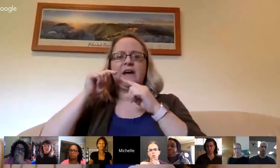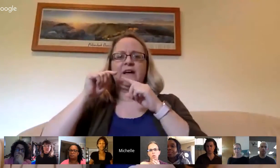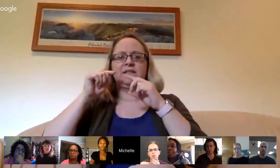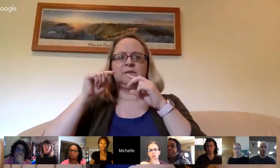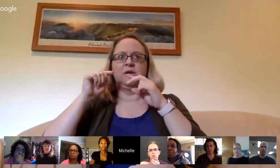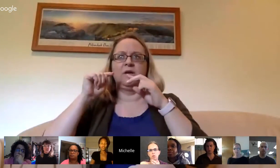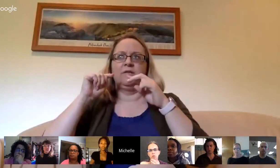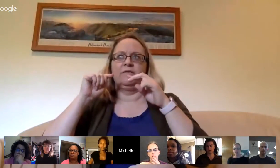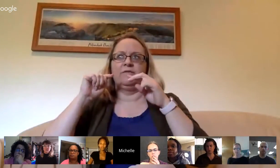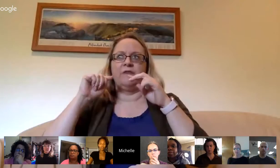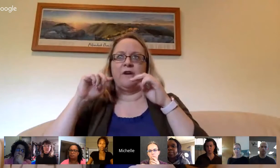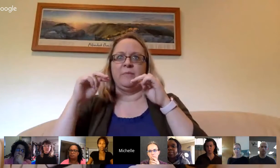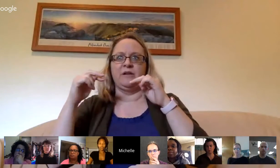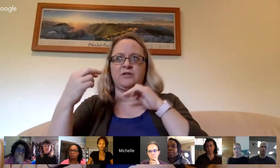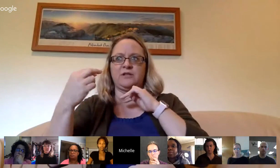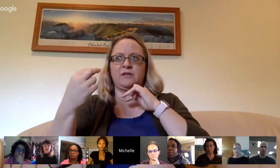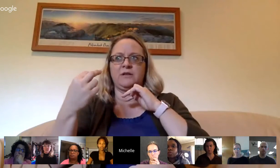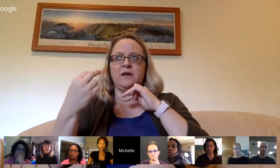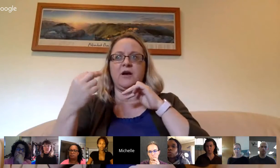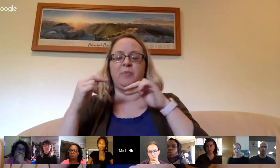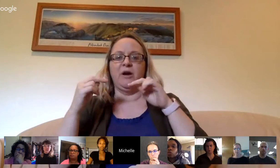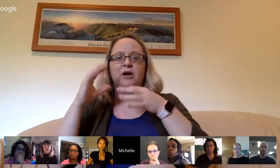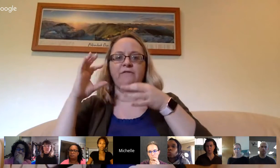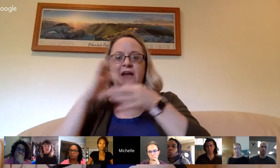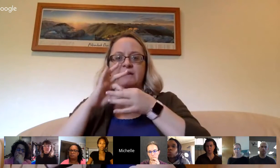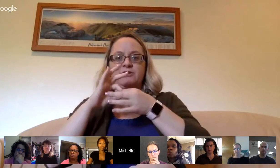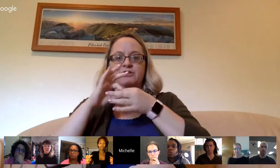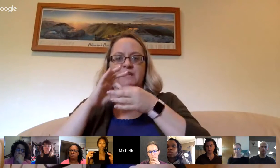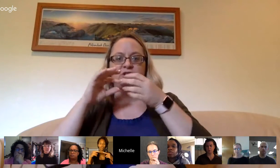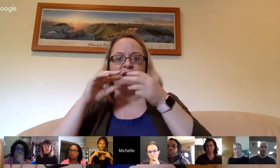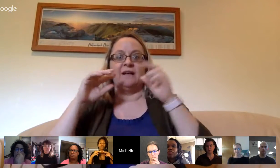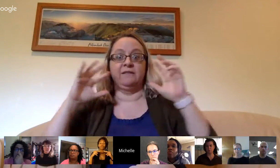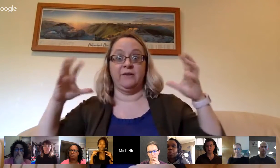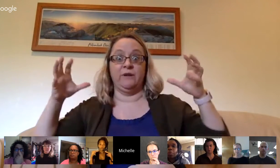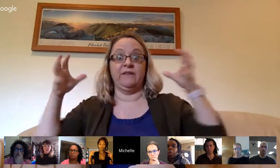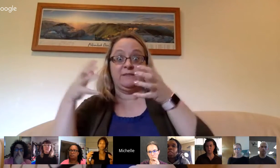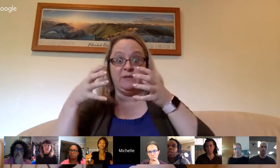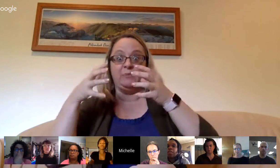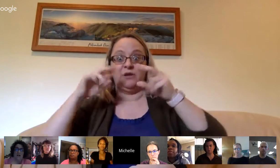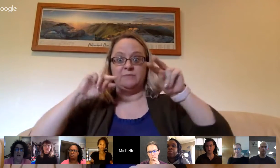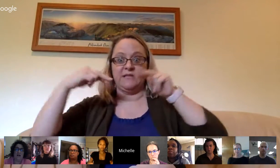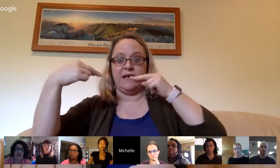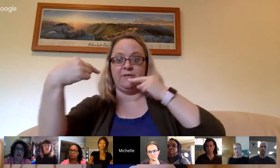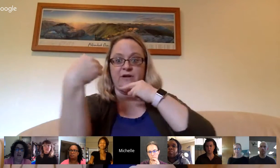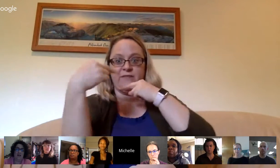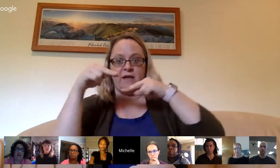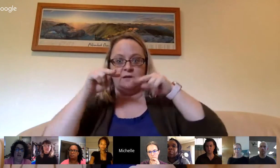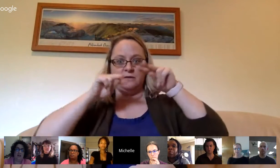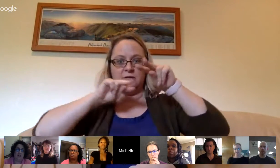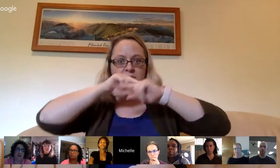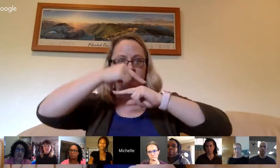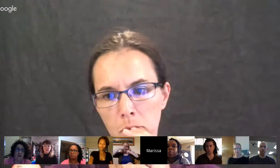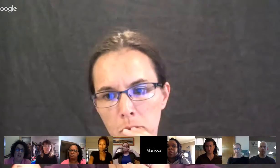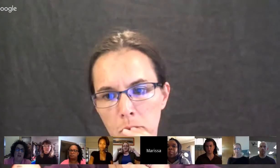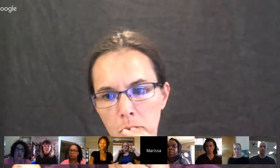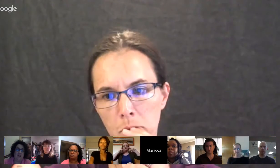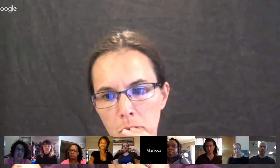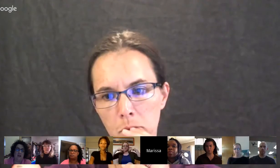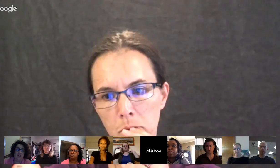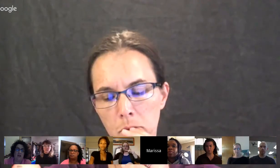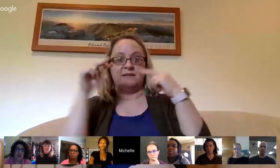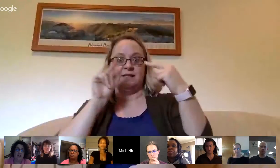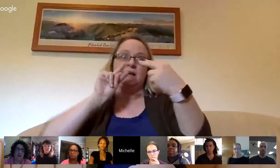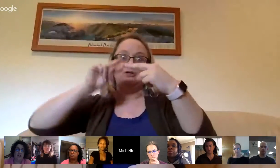of that as very much a part of that intersectionality when these people come together and they have